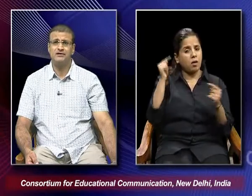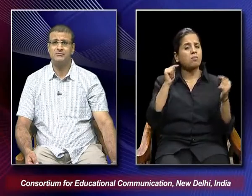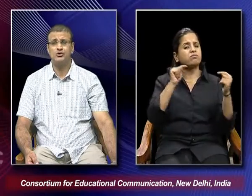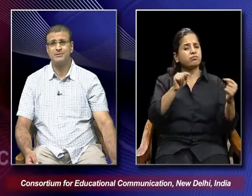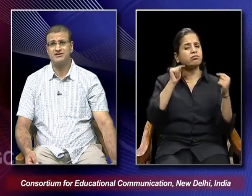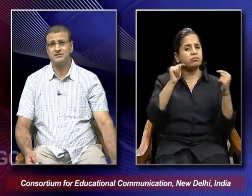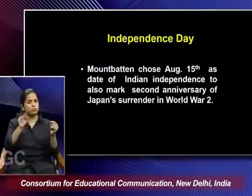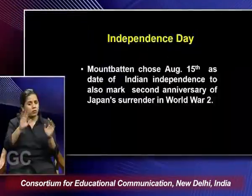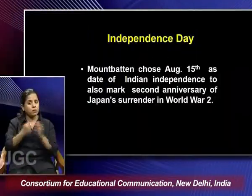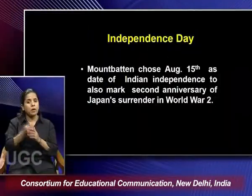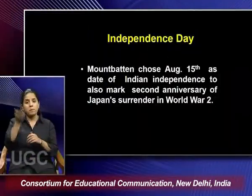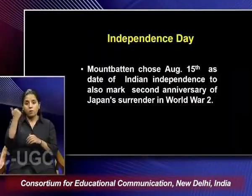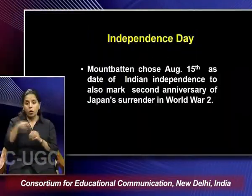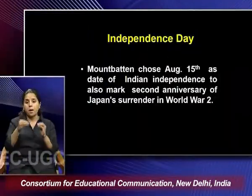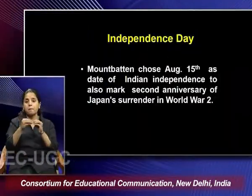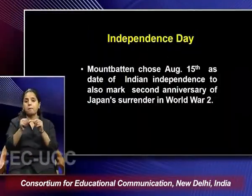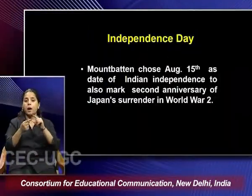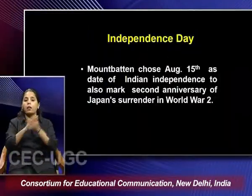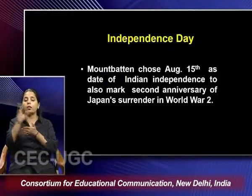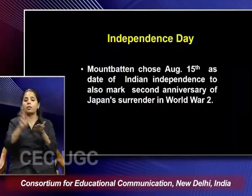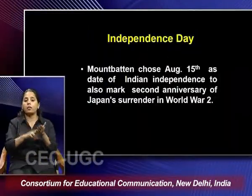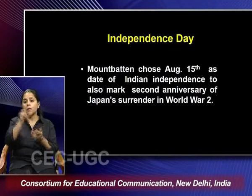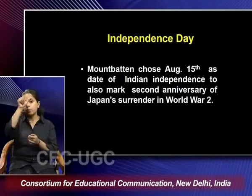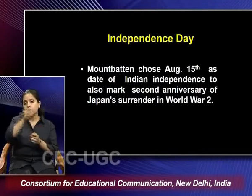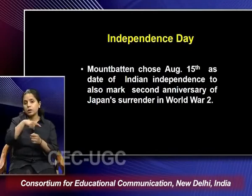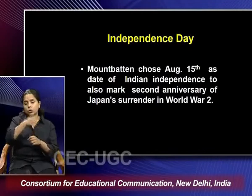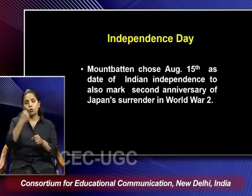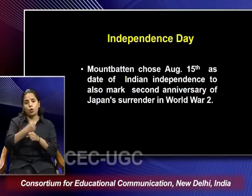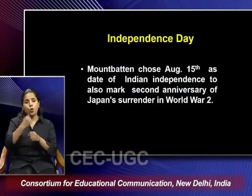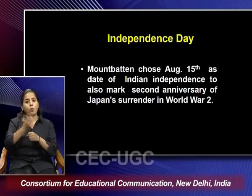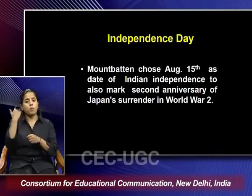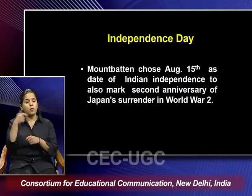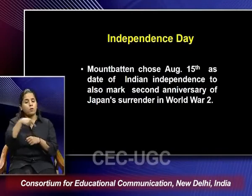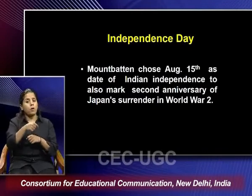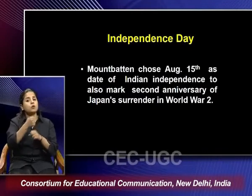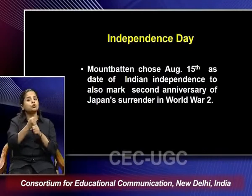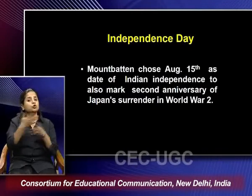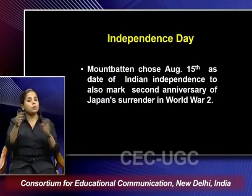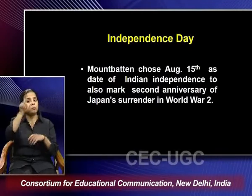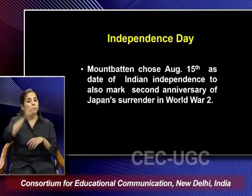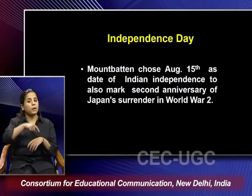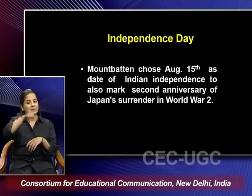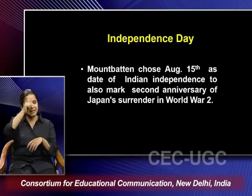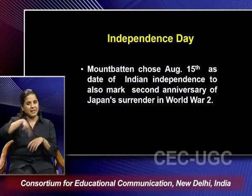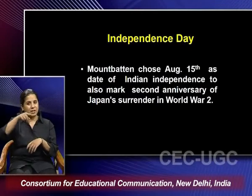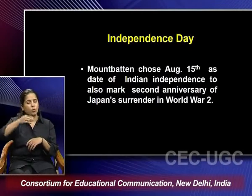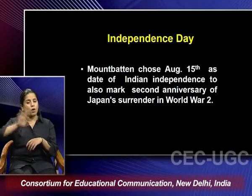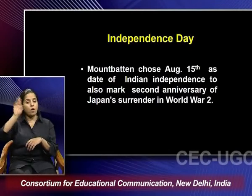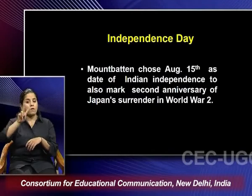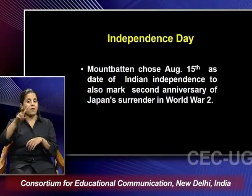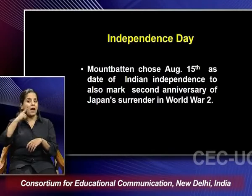that Mountbatten, who was the Governor General of India at that point of time, as well as